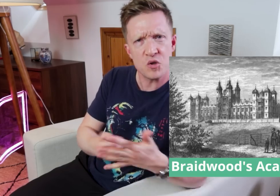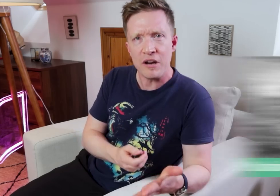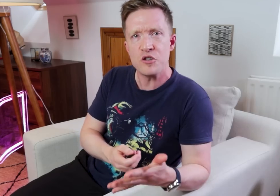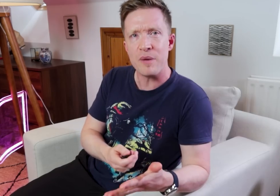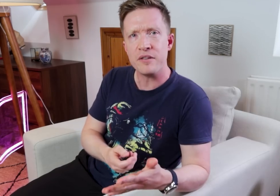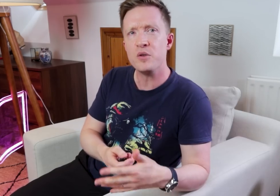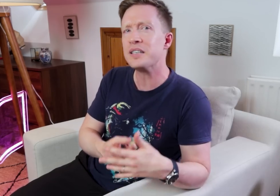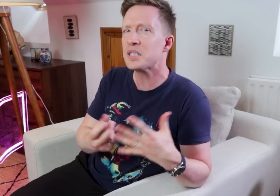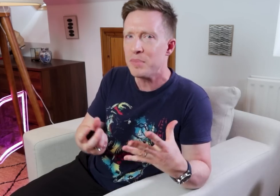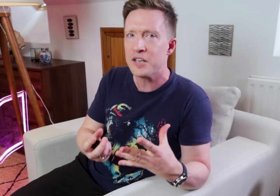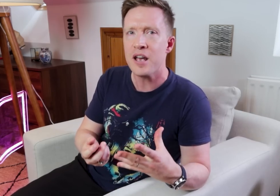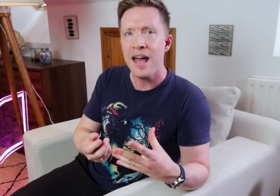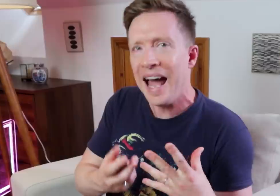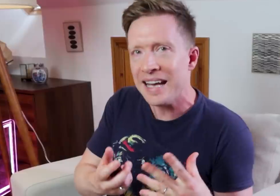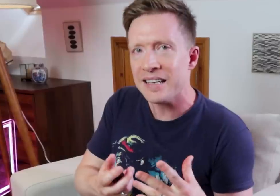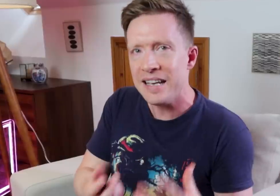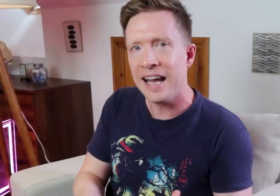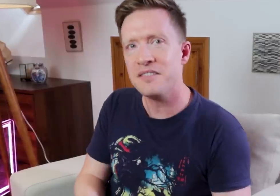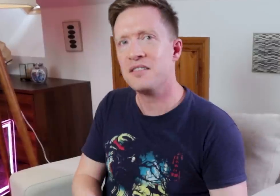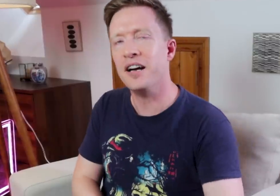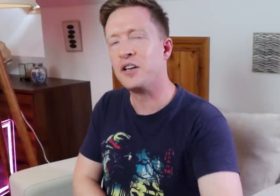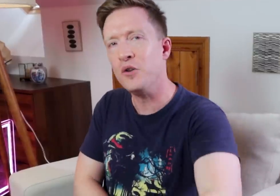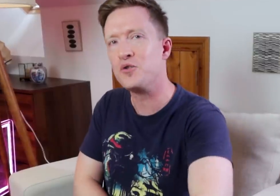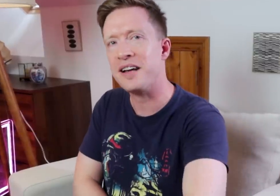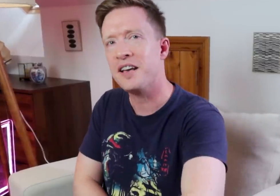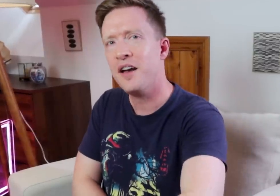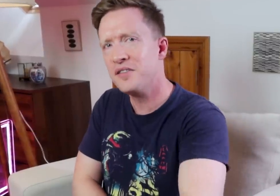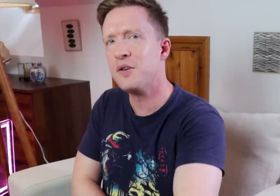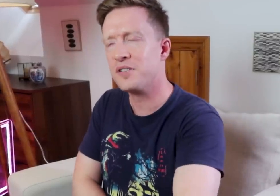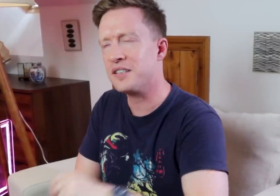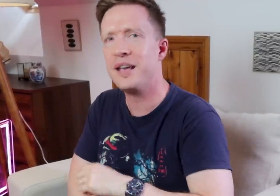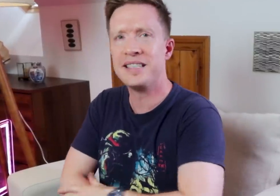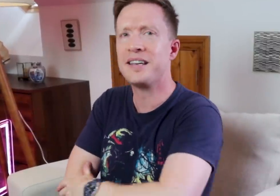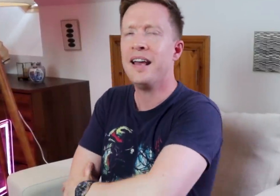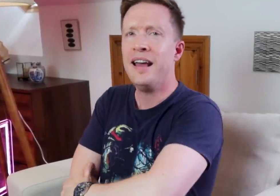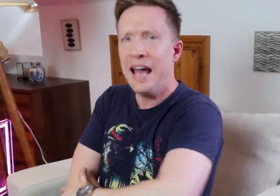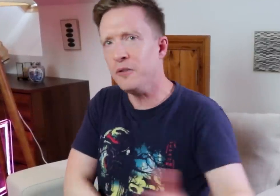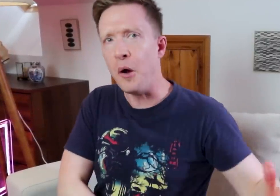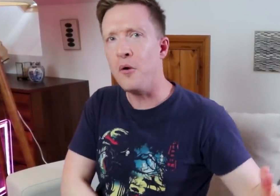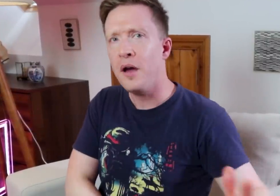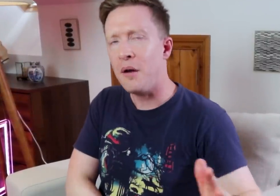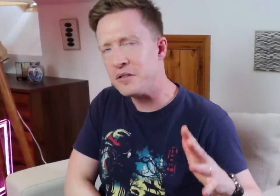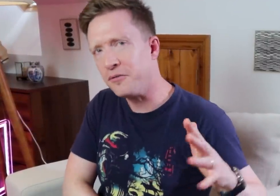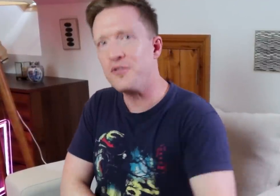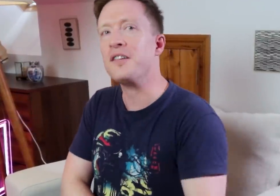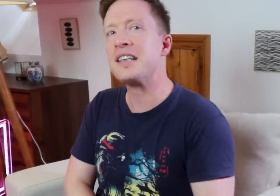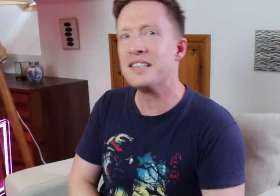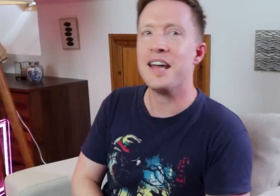strange method using speech, and he had to sign a contract of secrecy. So he said, hell no, and went to France instead.